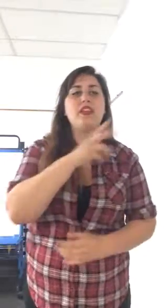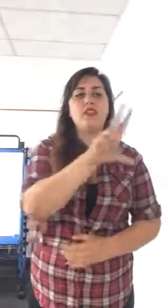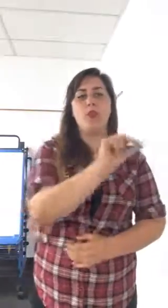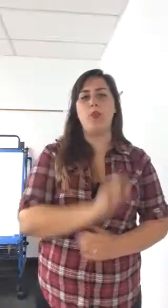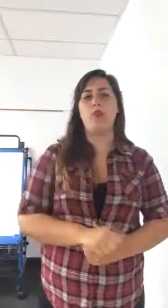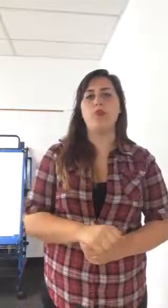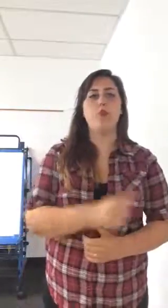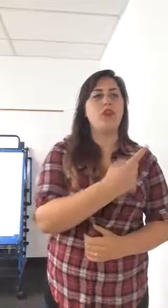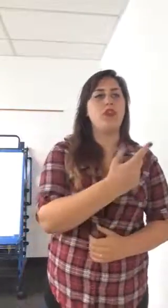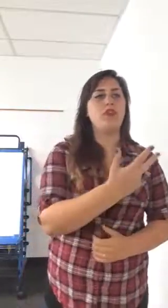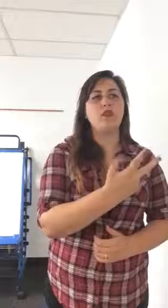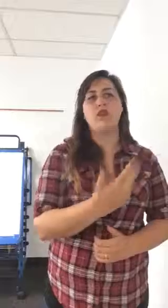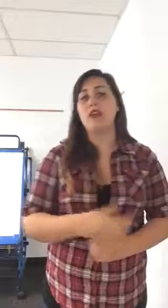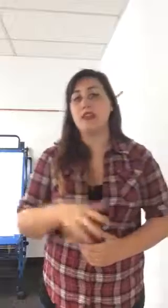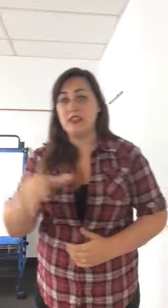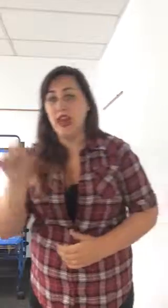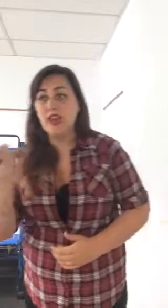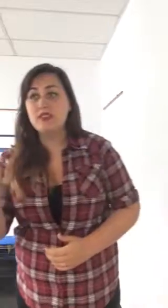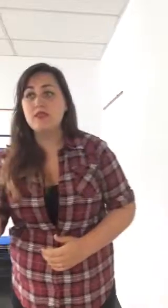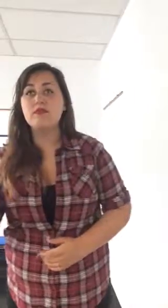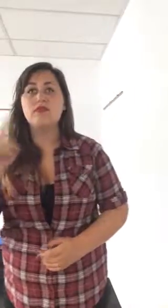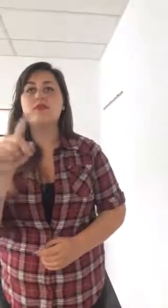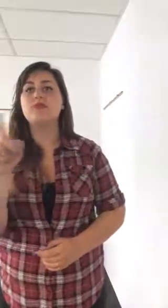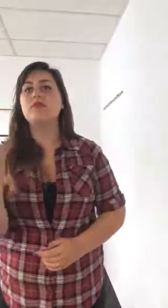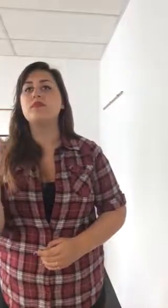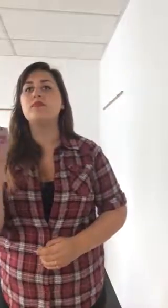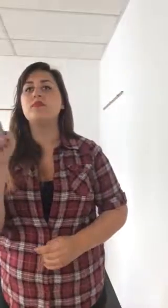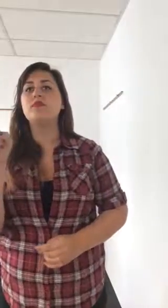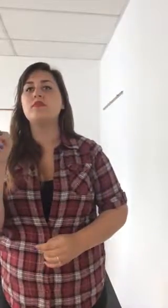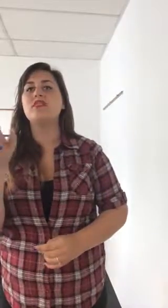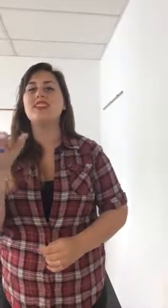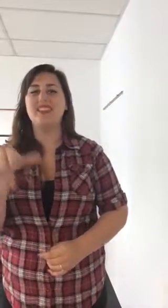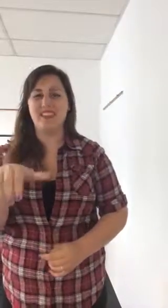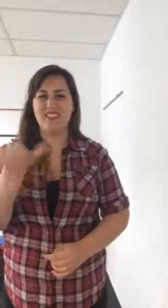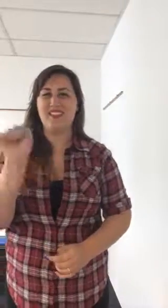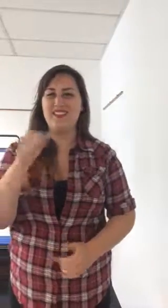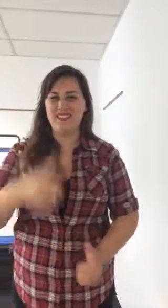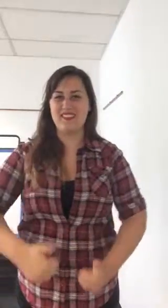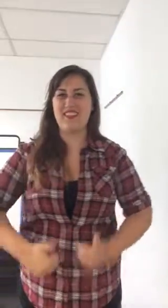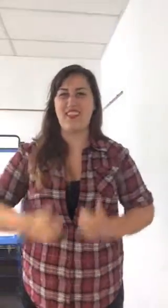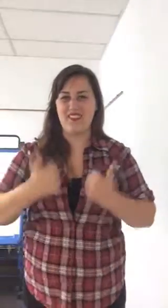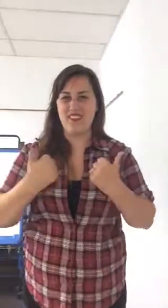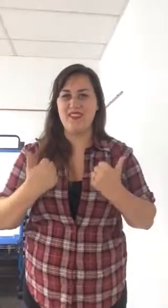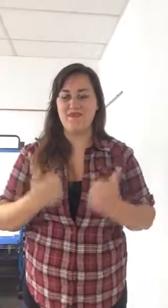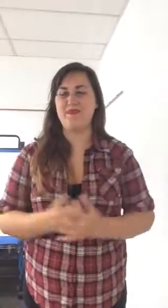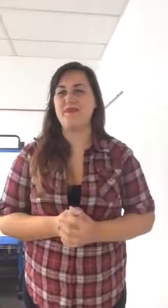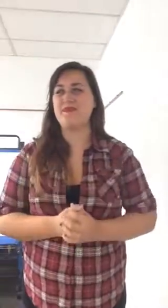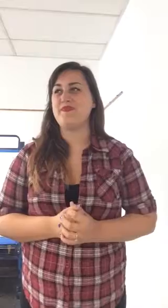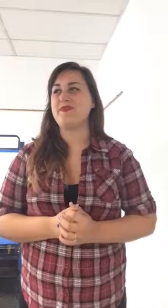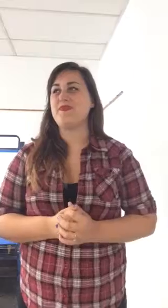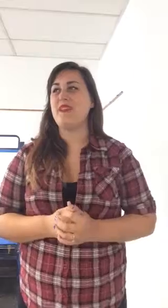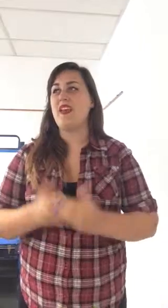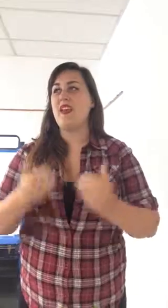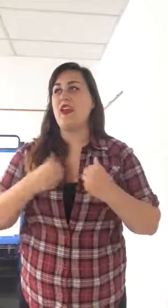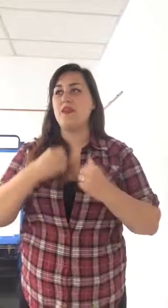1, 2, 3. How many say yes, it's living? Actually, it is living. You know, and I've got some Microsoft slides. I hope that by the end of the class period, if we